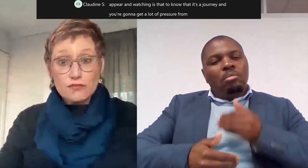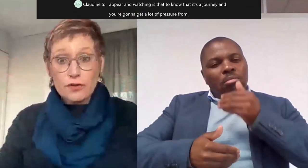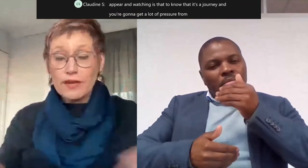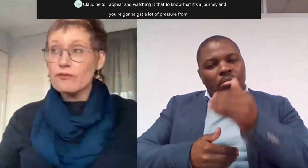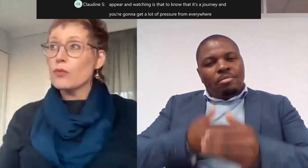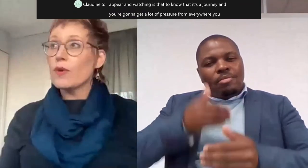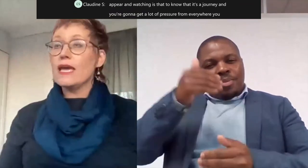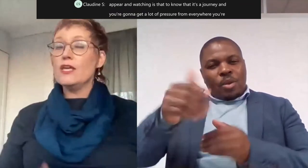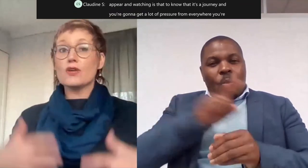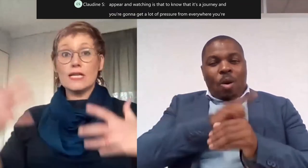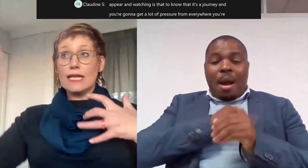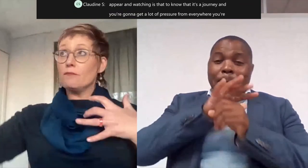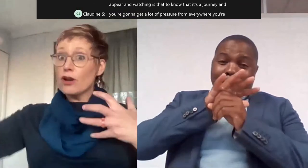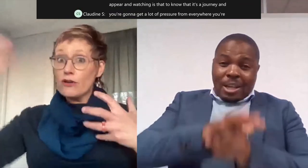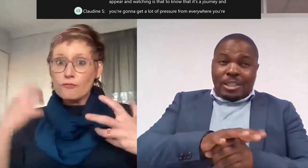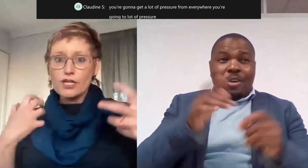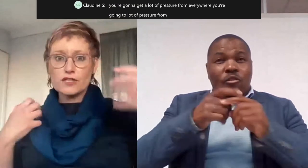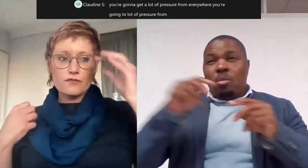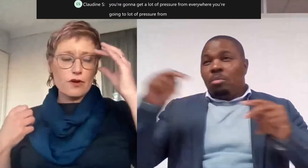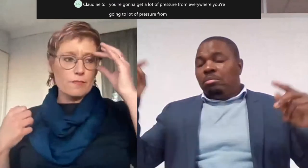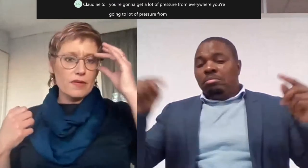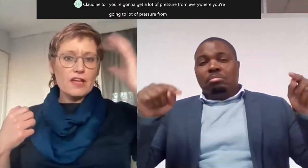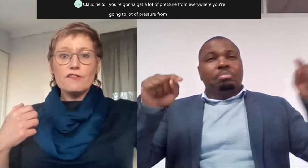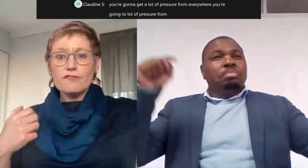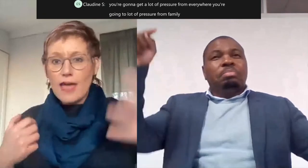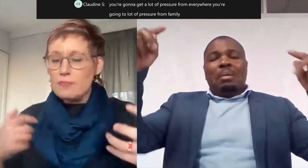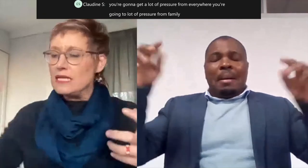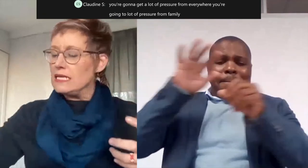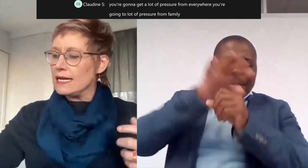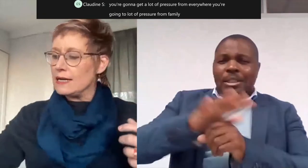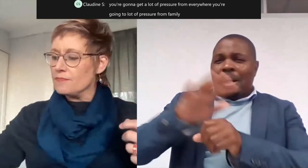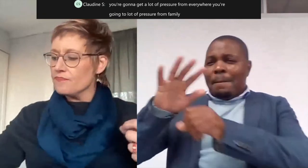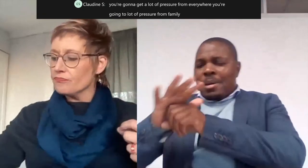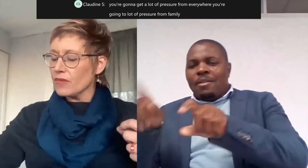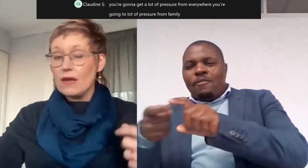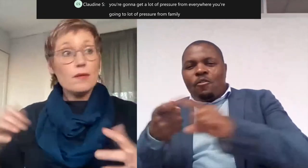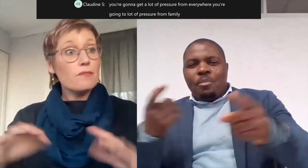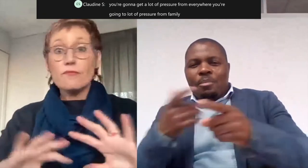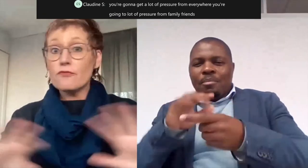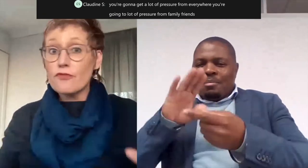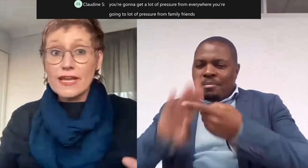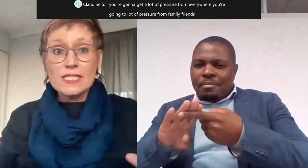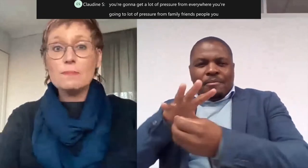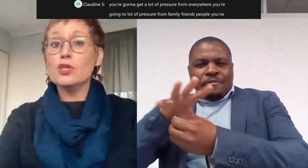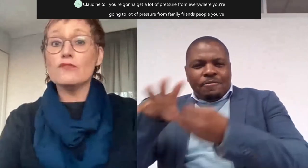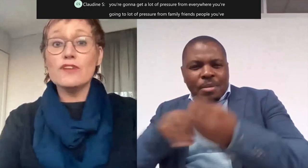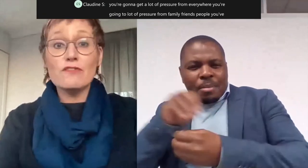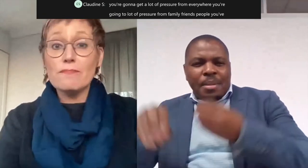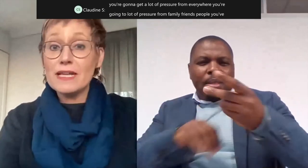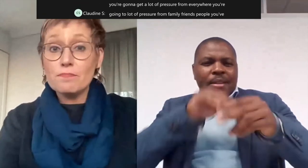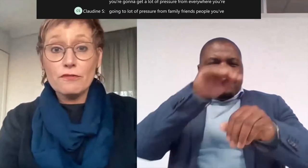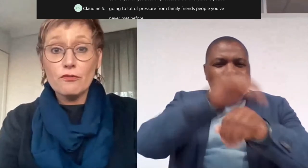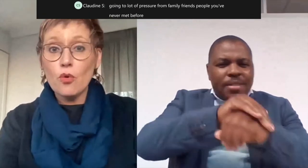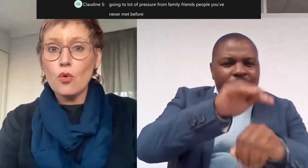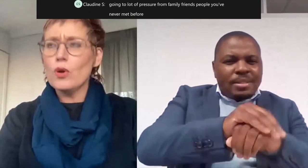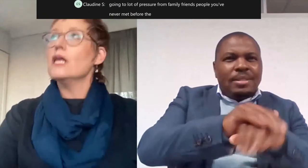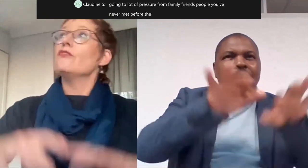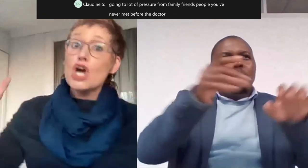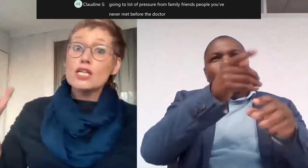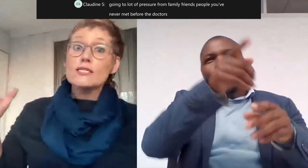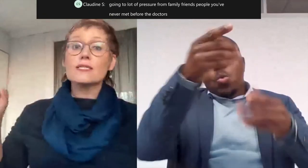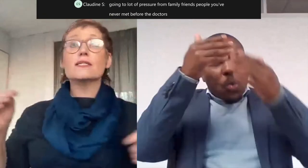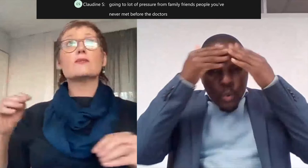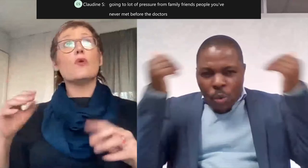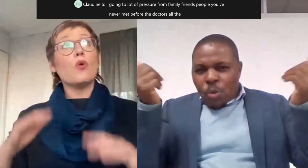lot of pressure from everywhere. You're going to get a lot of pressure from family, friends, people you've never met